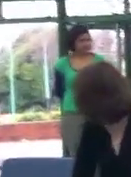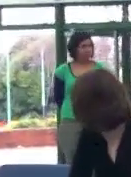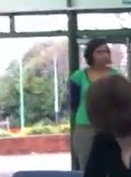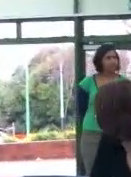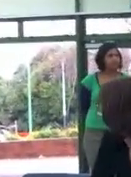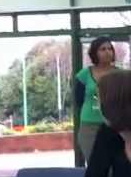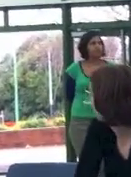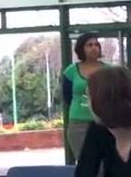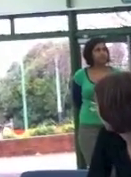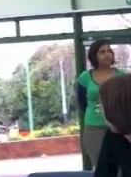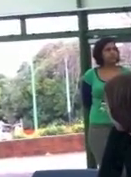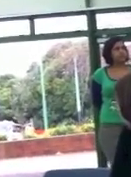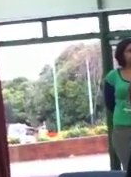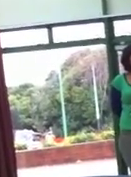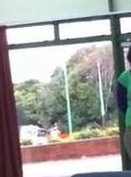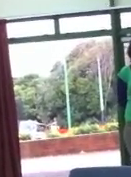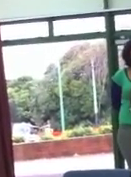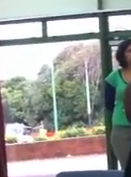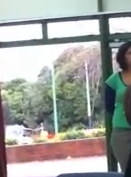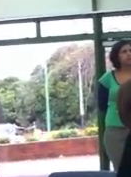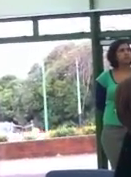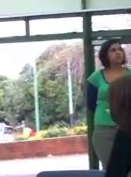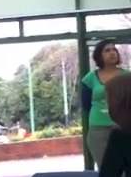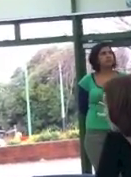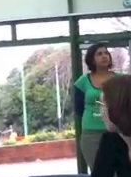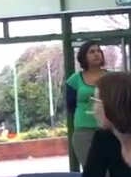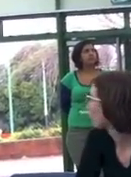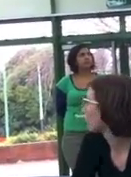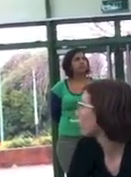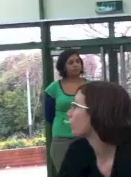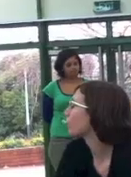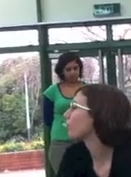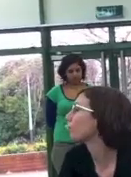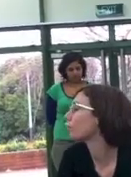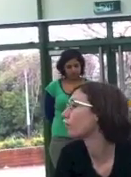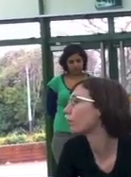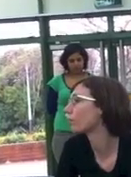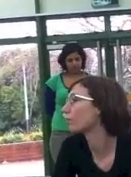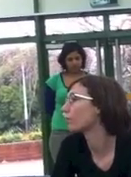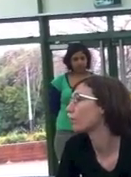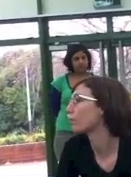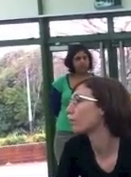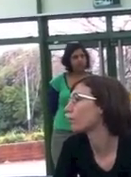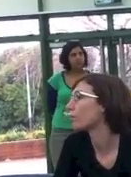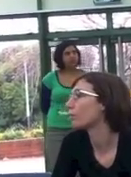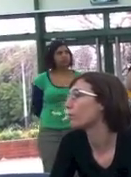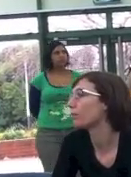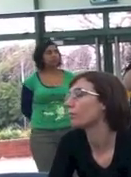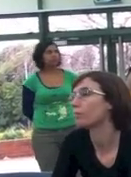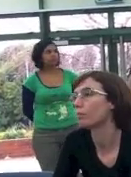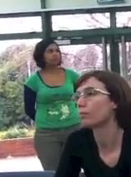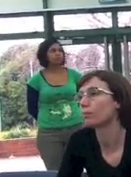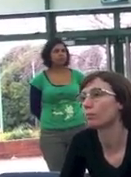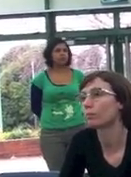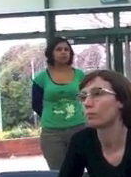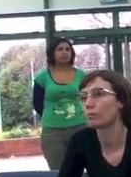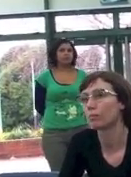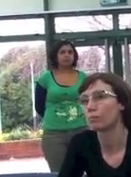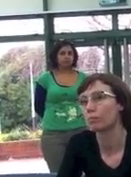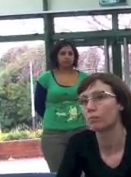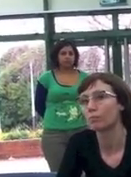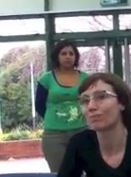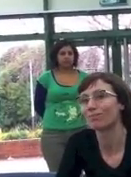As a person who sees people with disability law, I work in community agencies. With you gone and the rise of litigation in